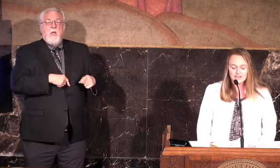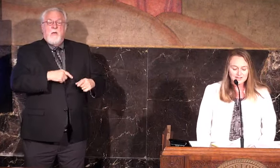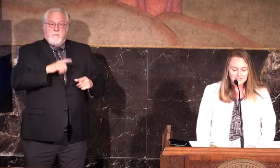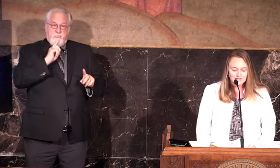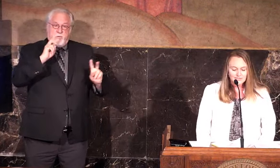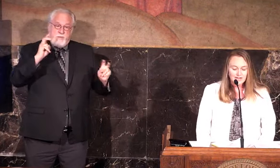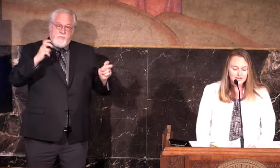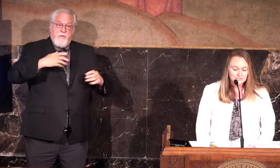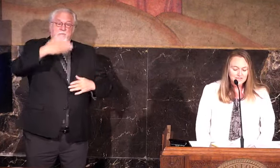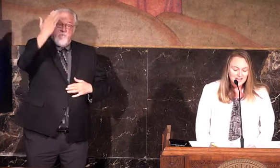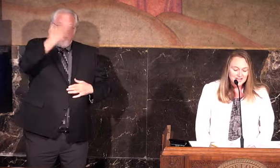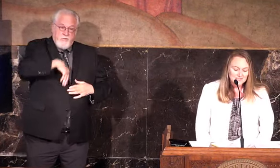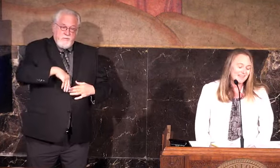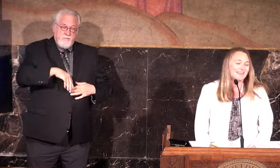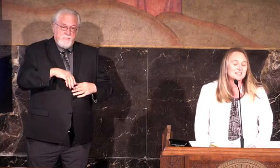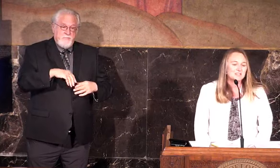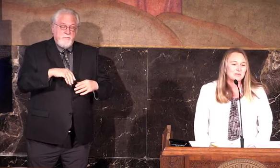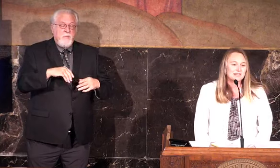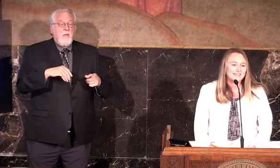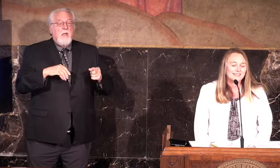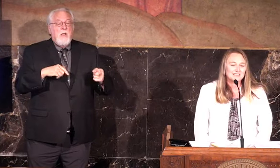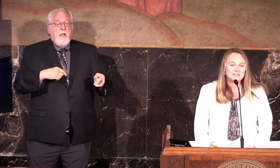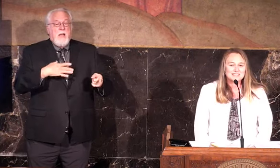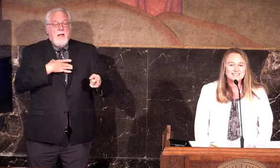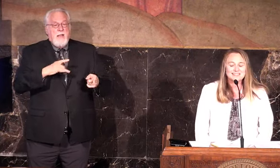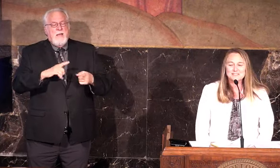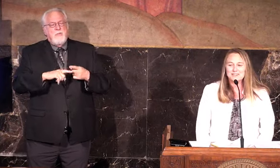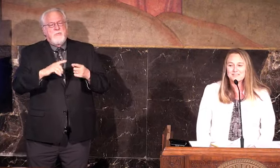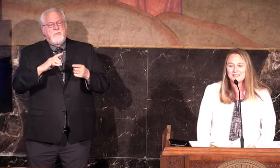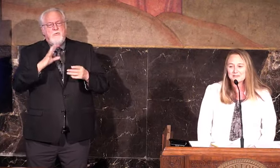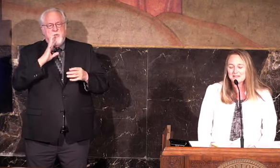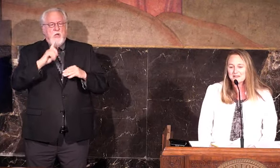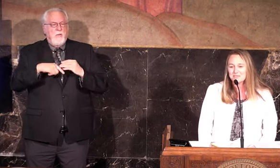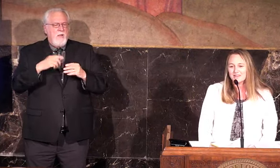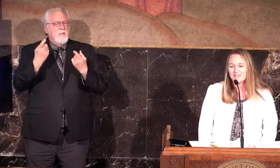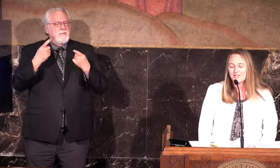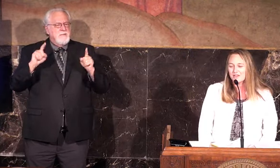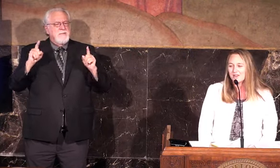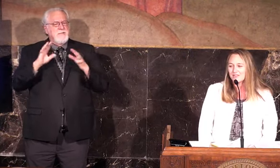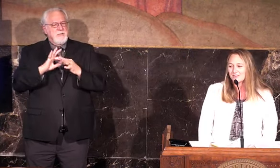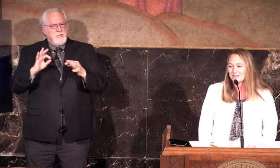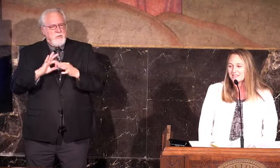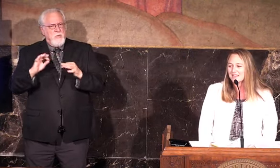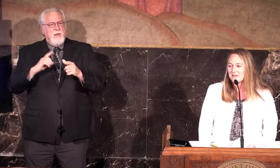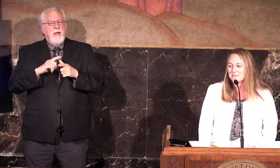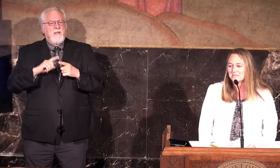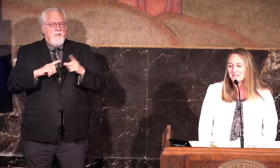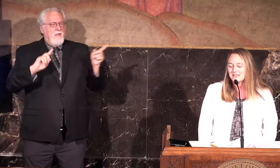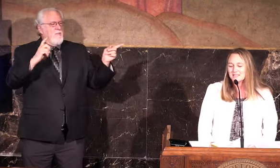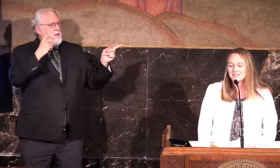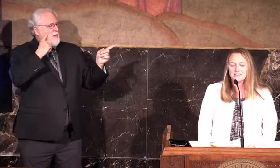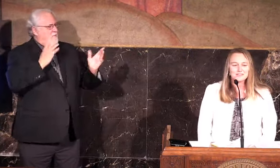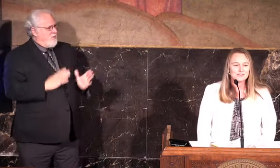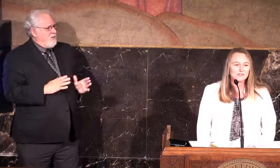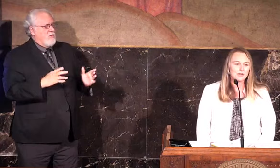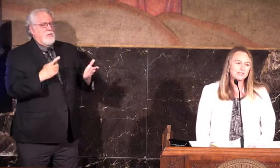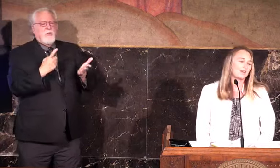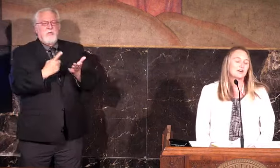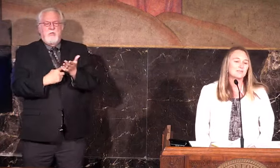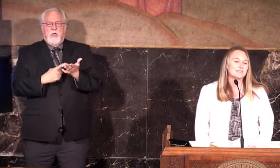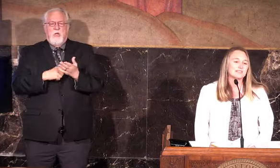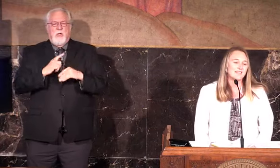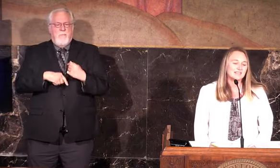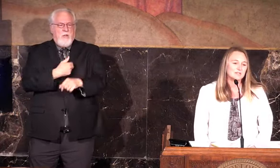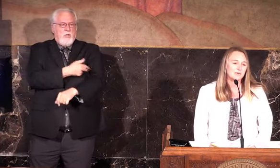this COVID-19 fight. I'd like to start by telling a little success story following up with the governor's talk of